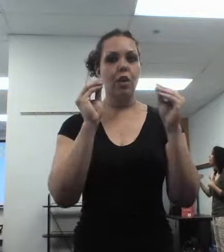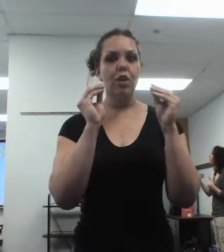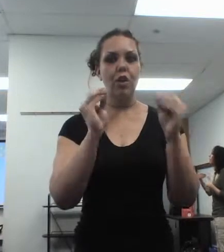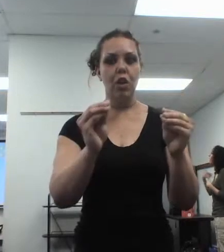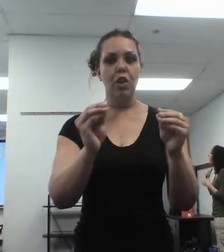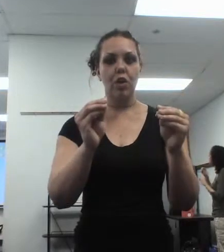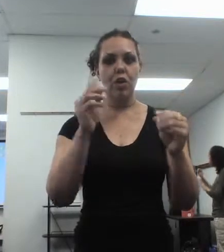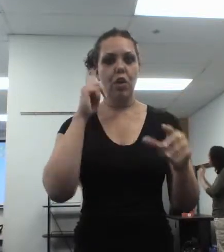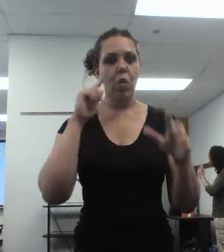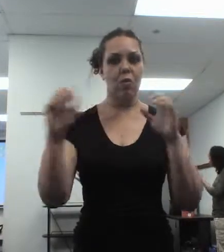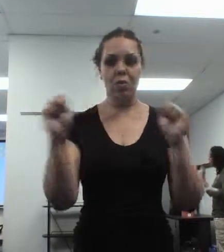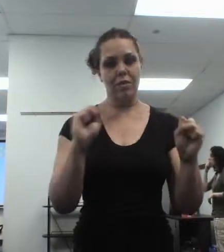distraction. Right. 2.